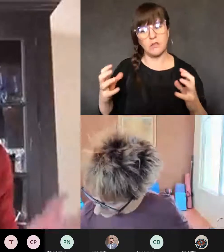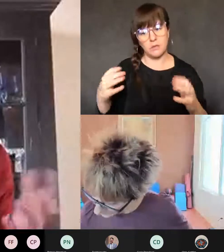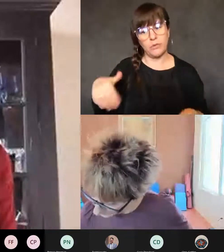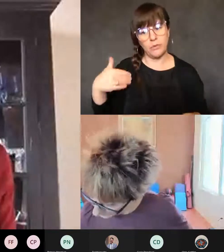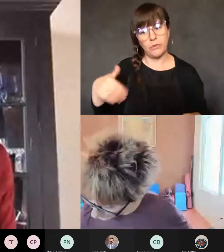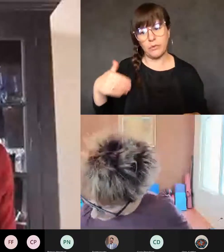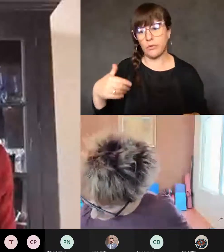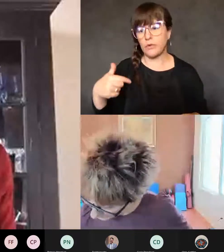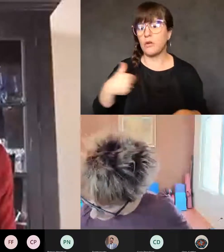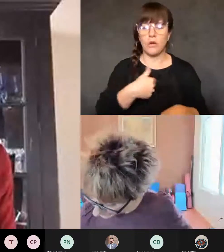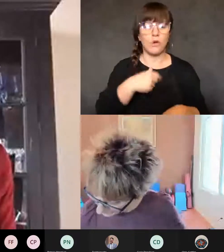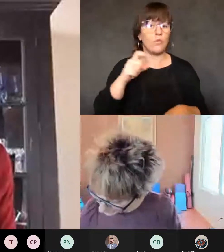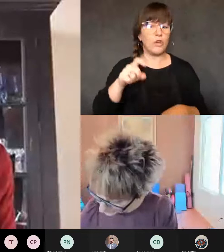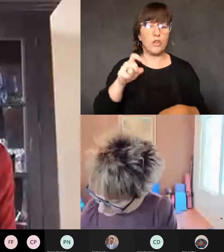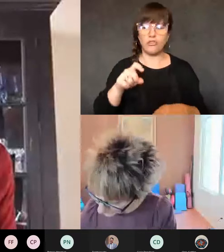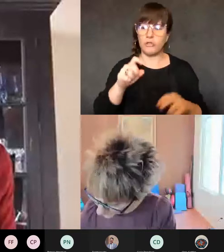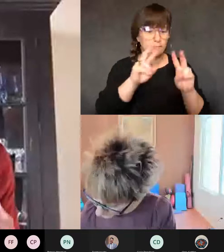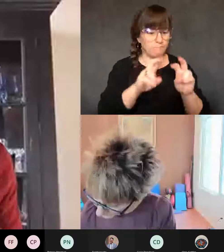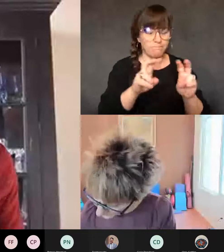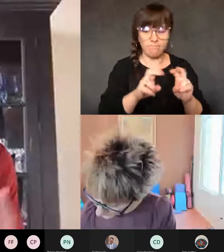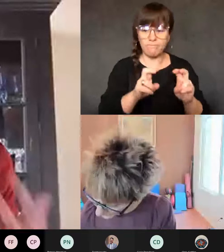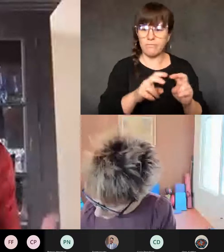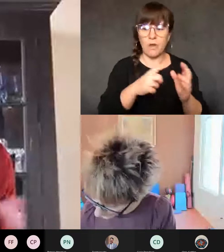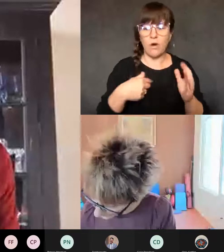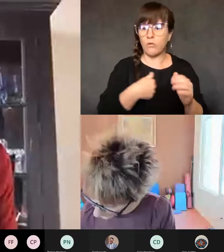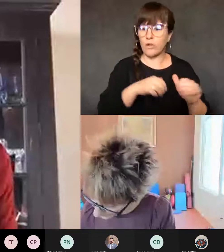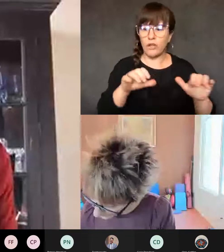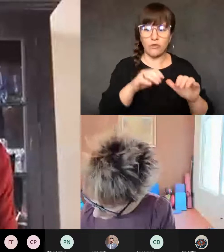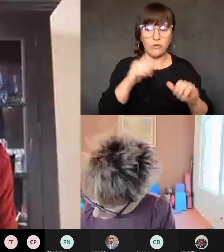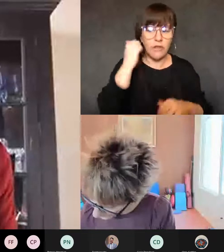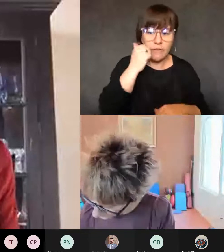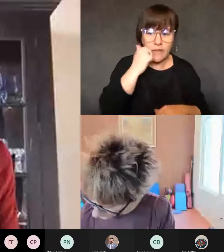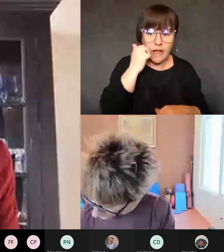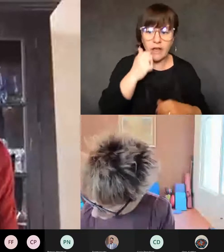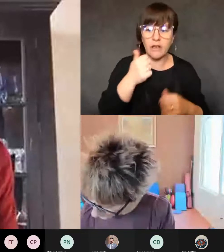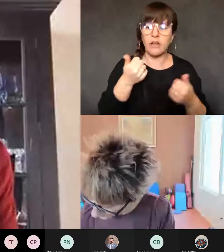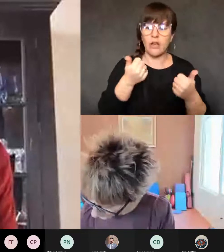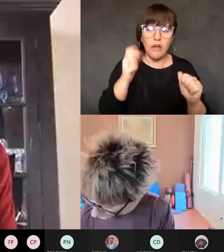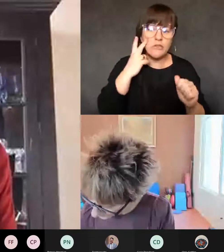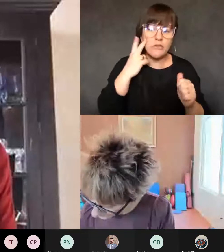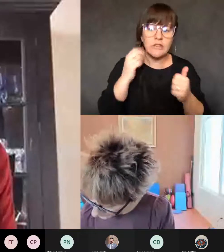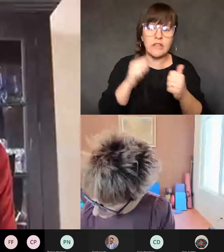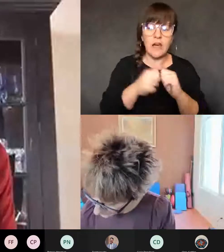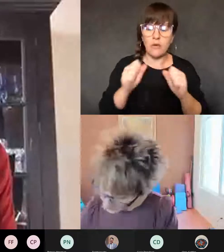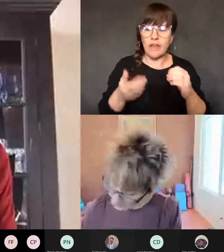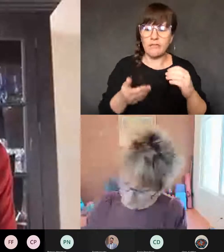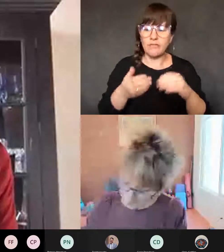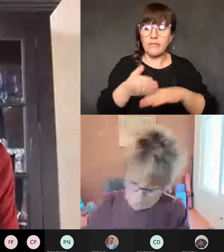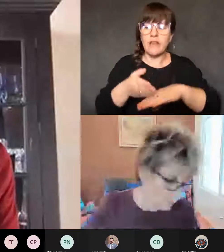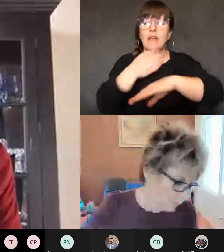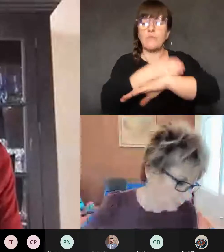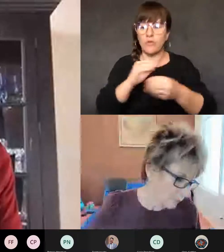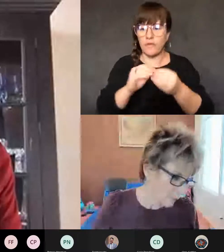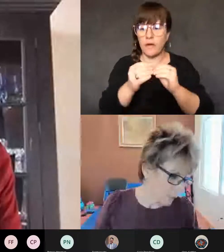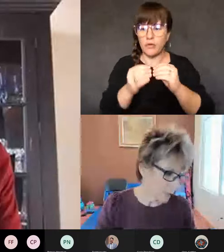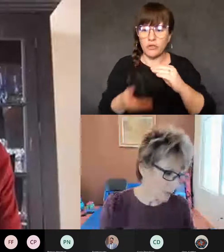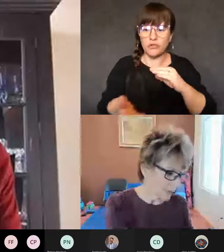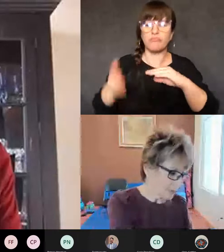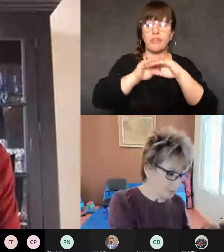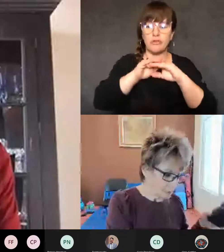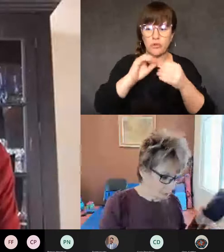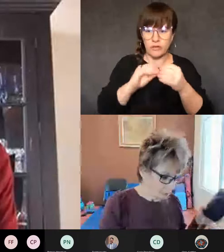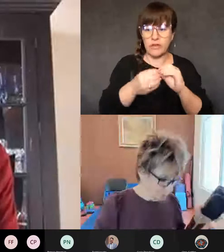should be looking at what we're doing every day, though, and try to look at how we might make improvements on what we're doing. Again,